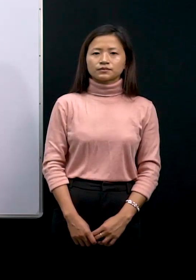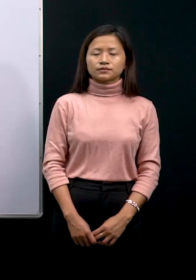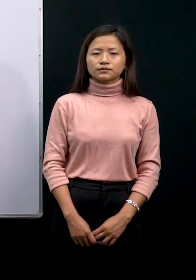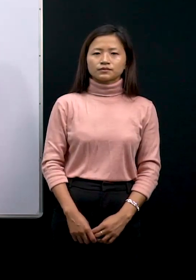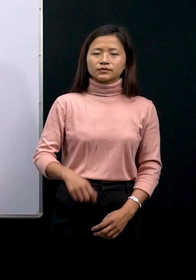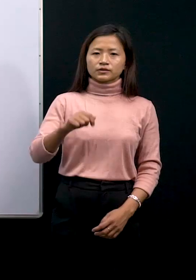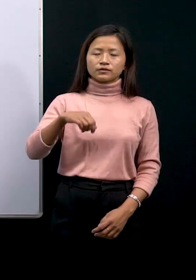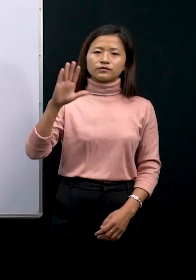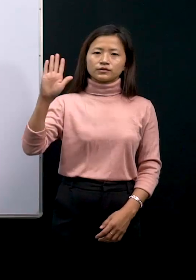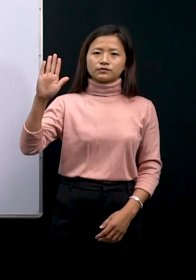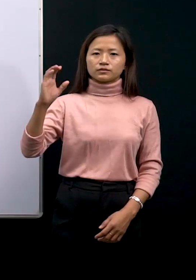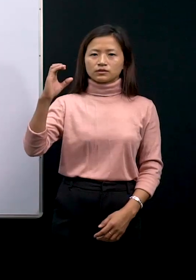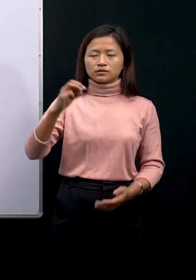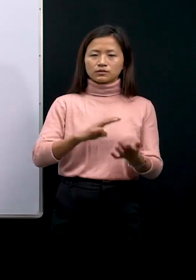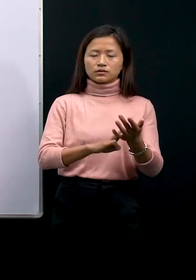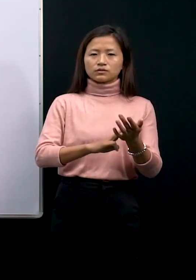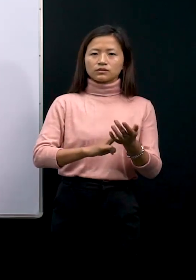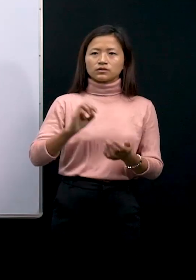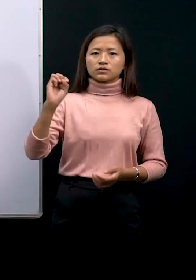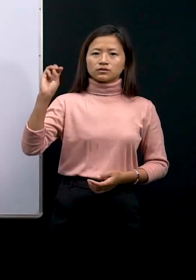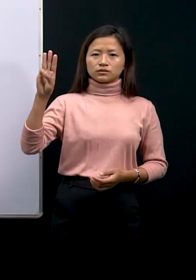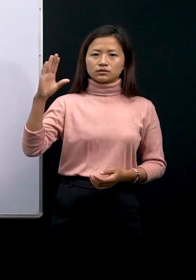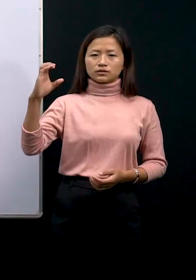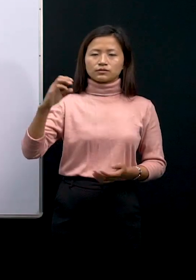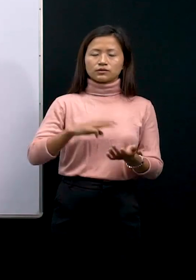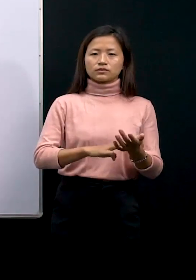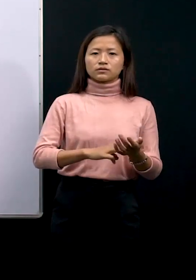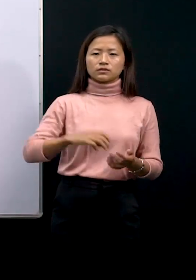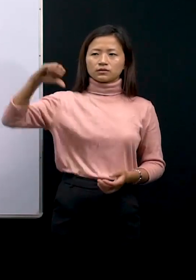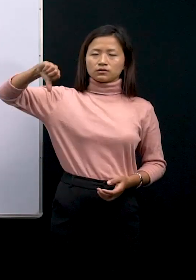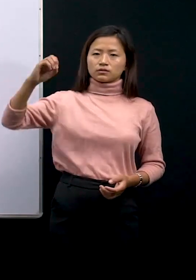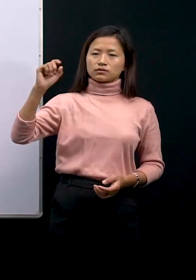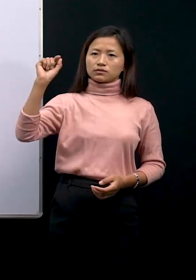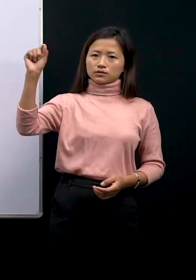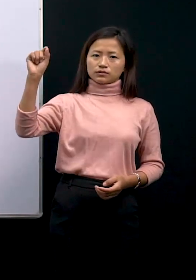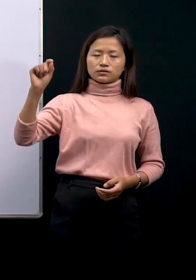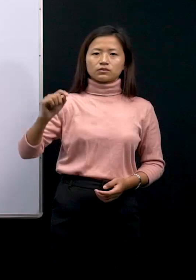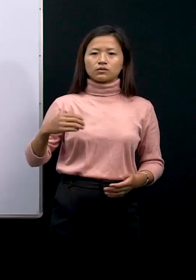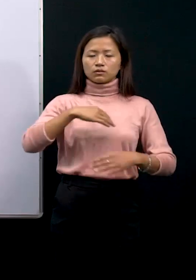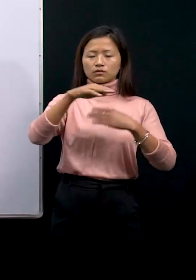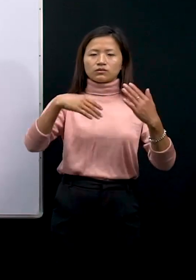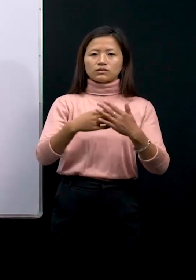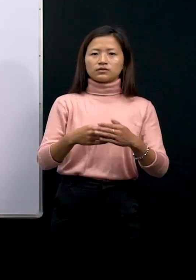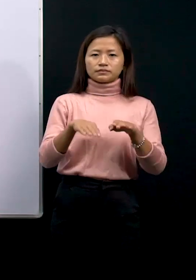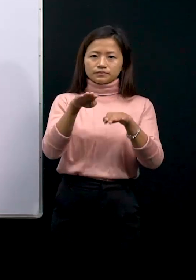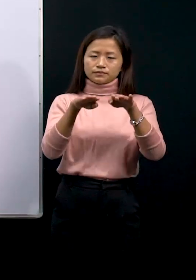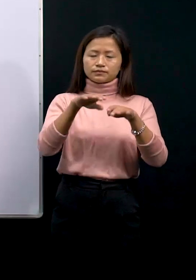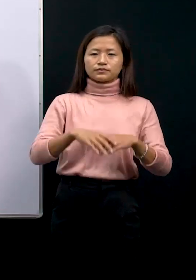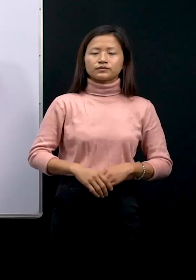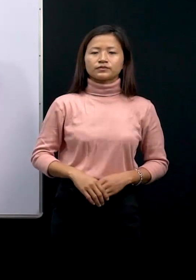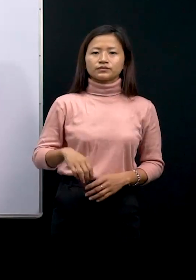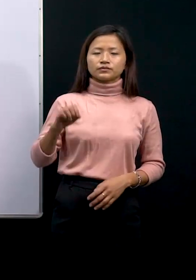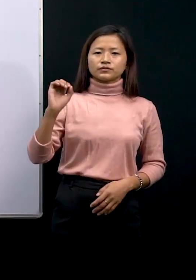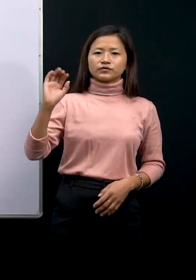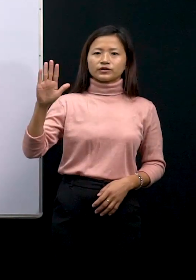Again here 5 centimeter, 3 centimeter, 90 degree, all are equal, right? Same, isn't it? 5